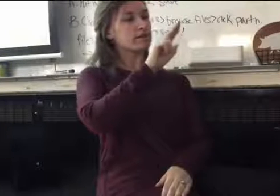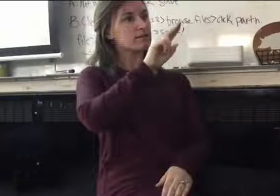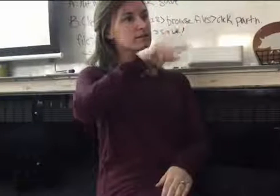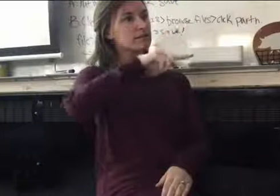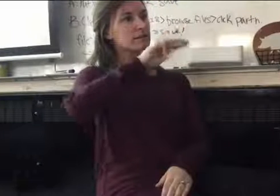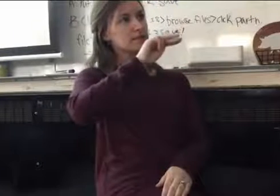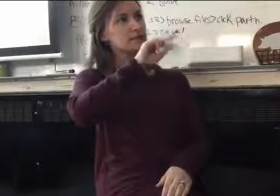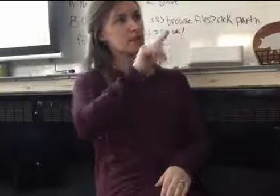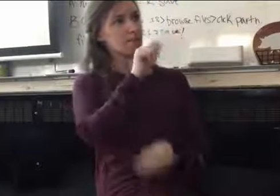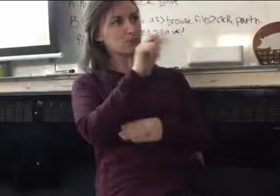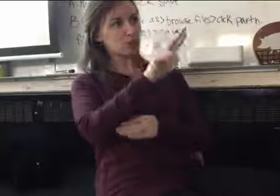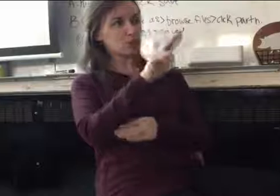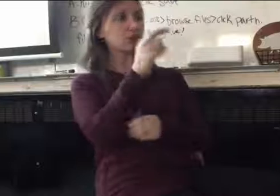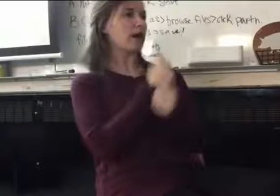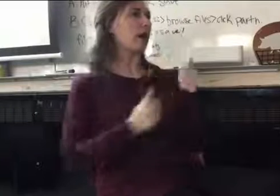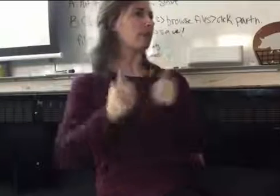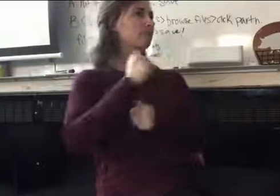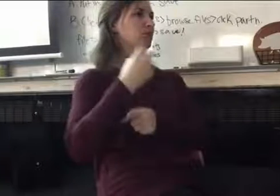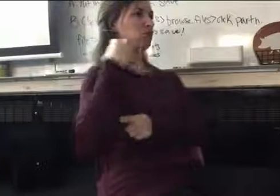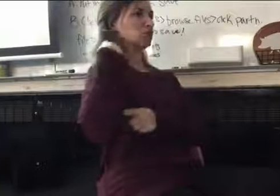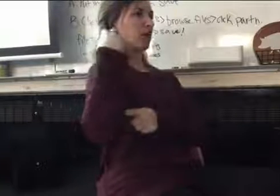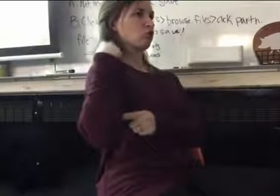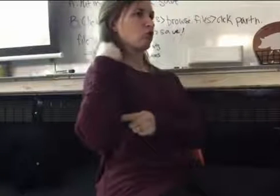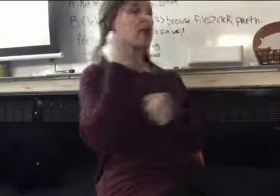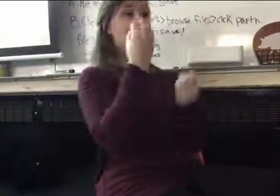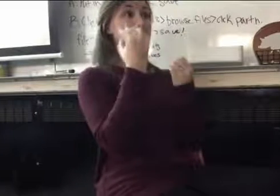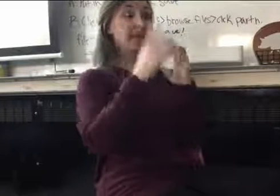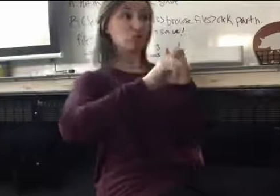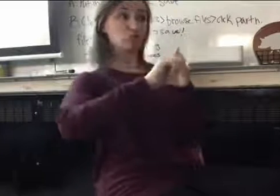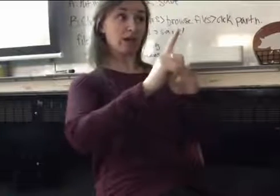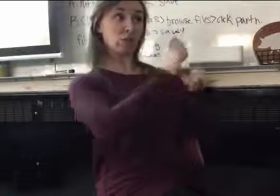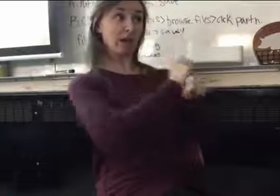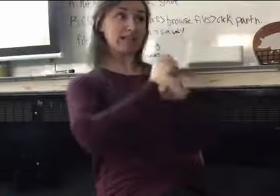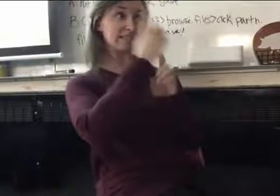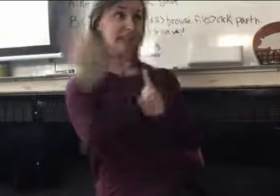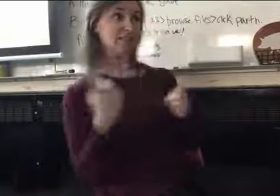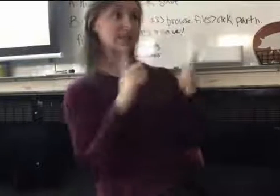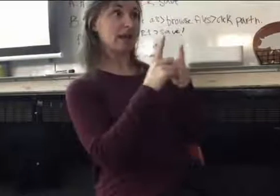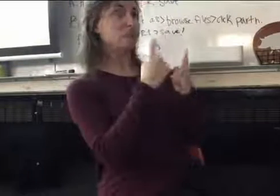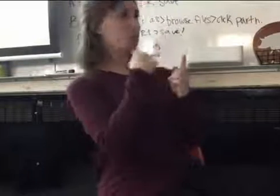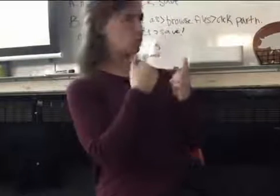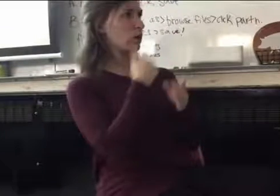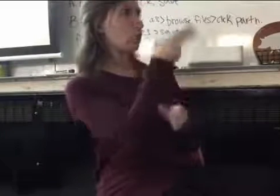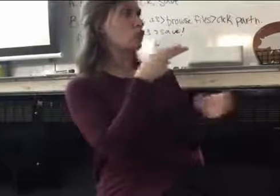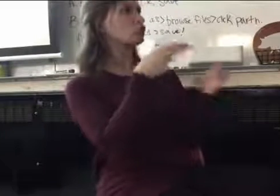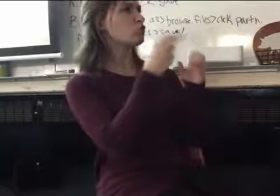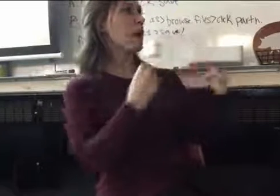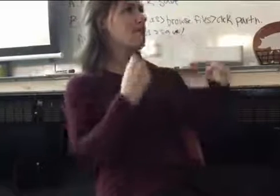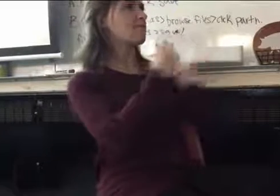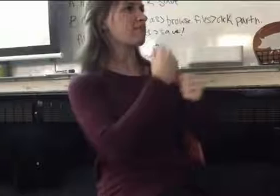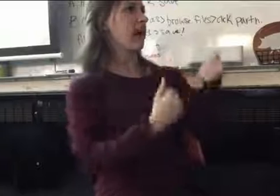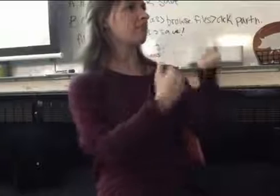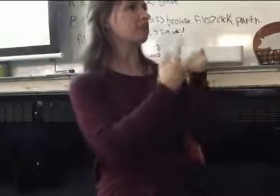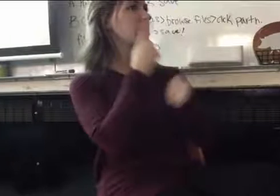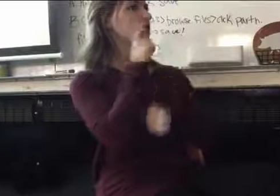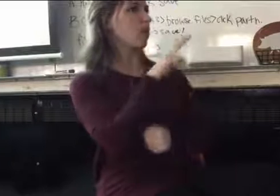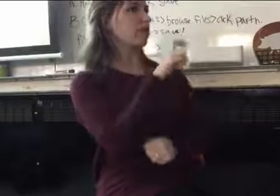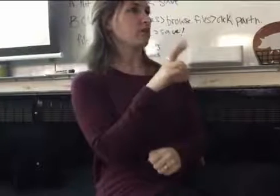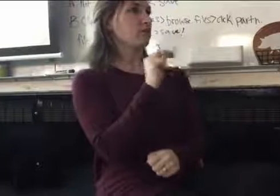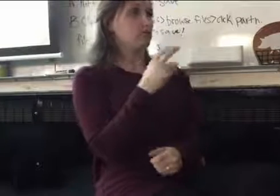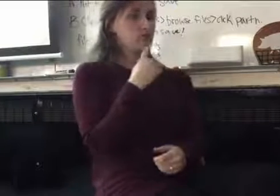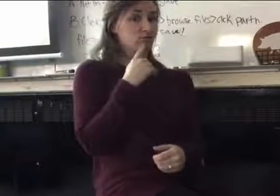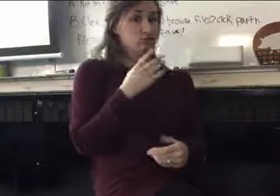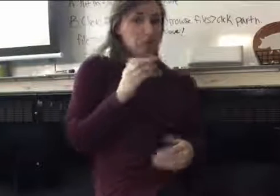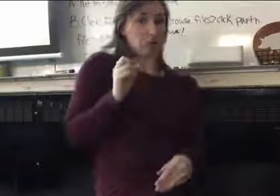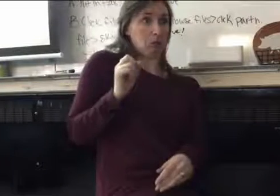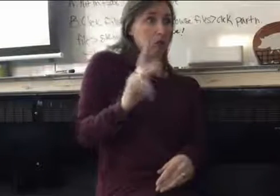he's a general. A bunch of runaway slaves come up to his fort and say, we want to fight for the Union. He's like, all right, I guess we